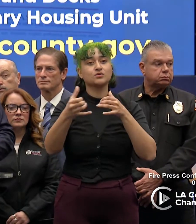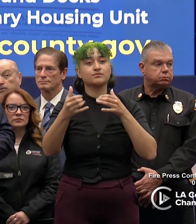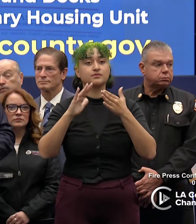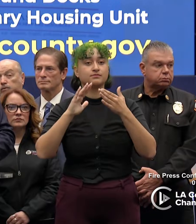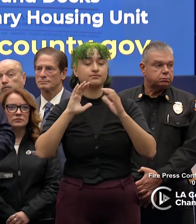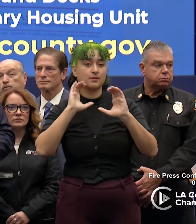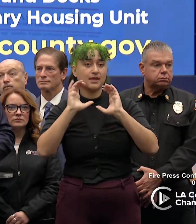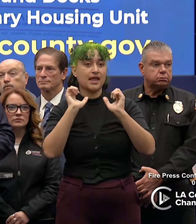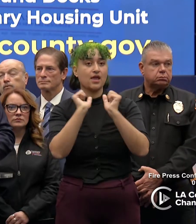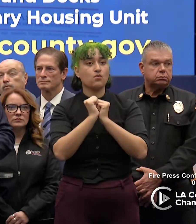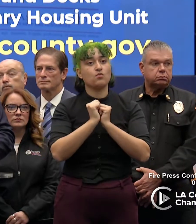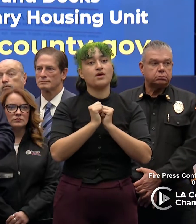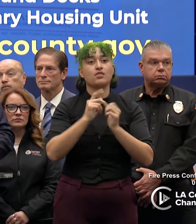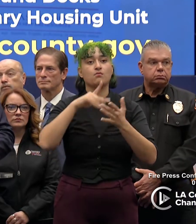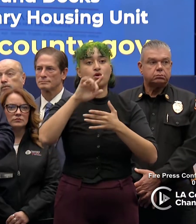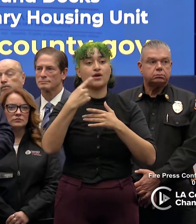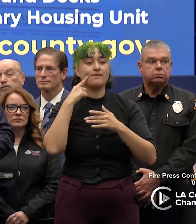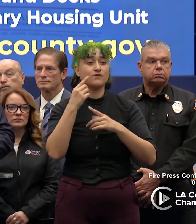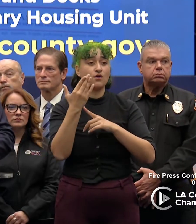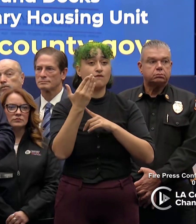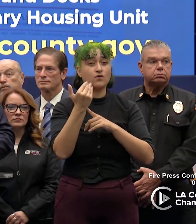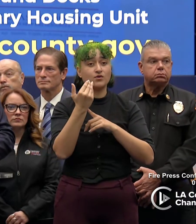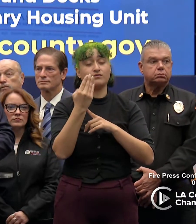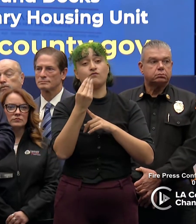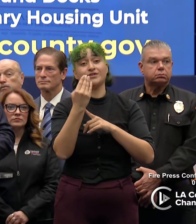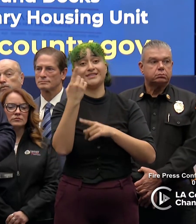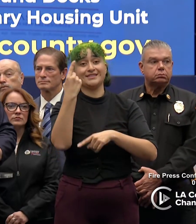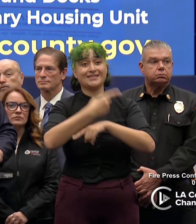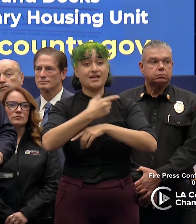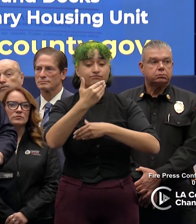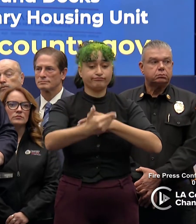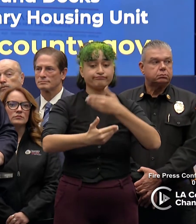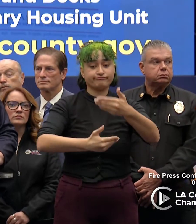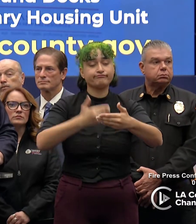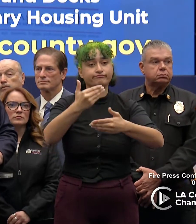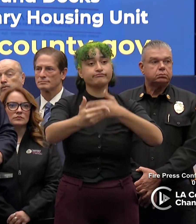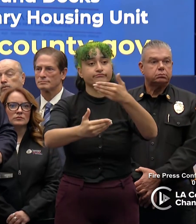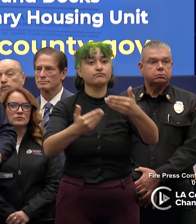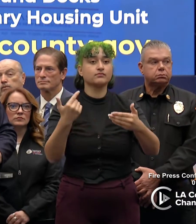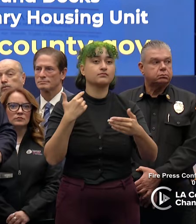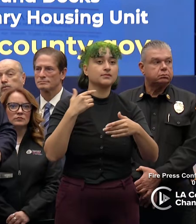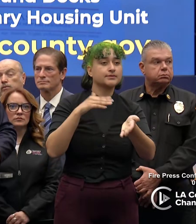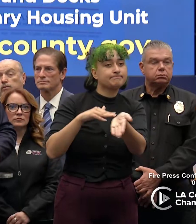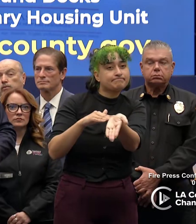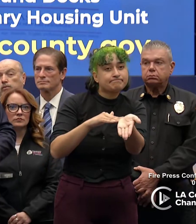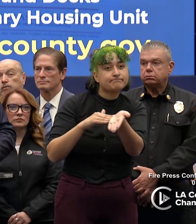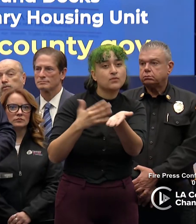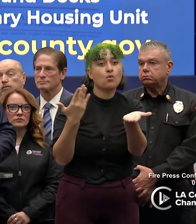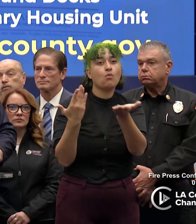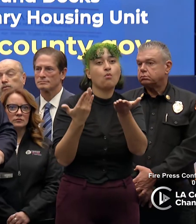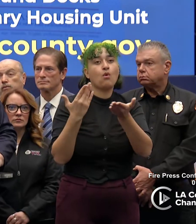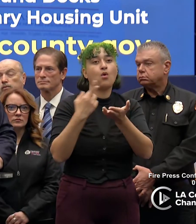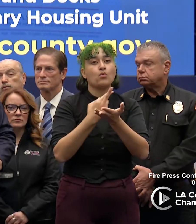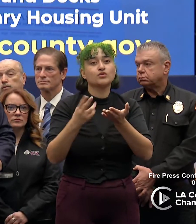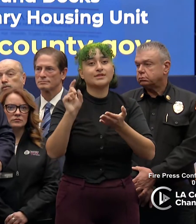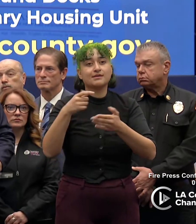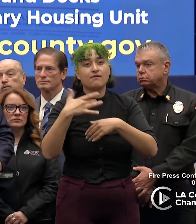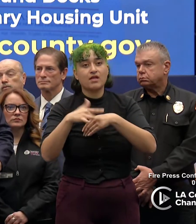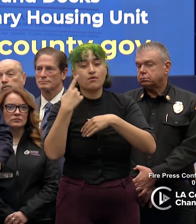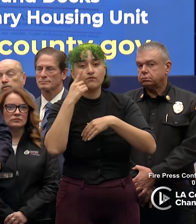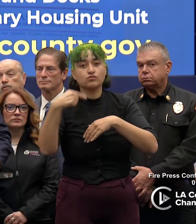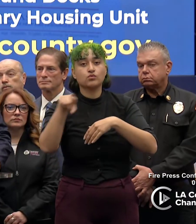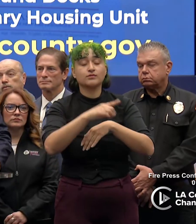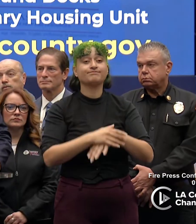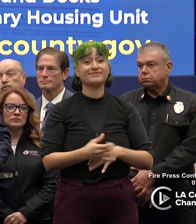days to determine the need for longer-term sheltering and what other resources are available to you. Lastly, I want to talk